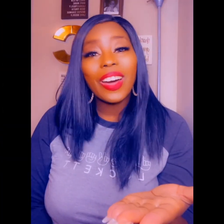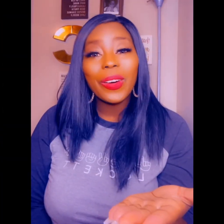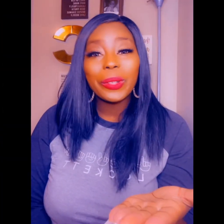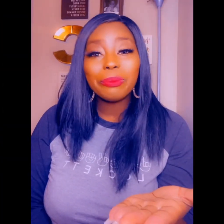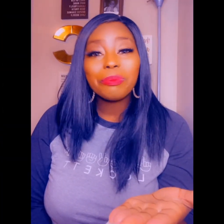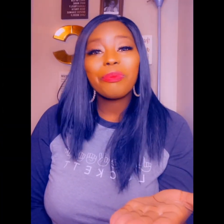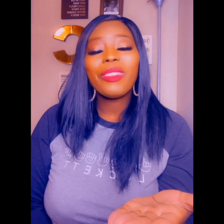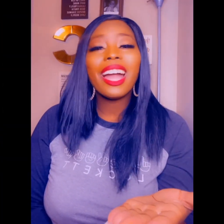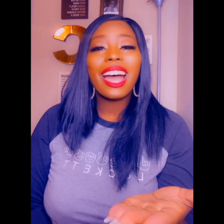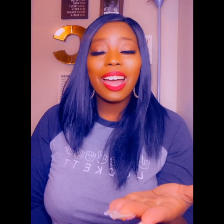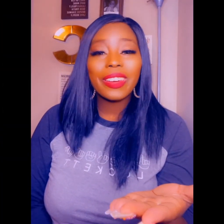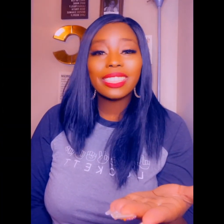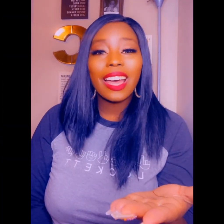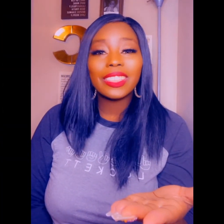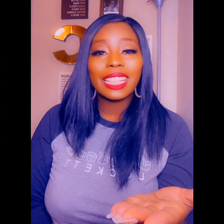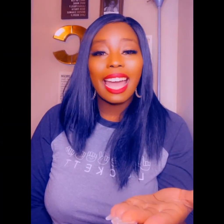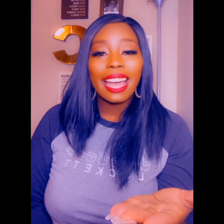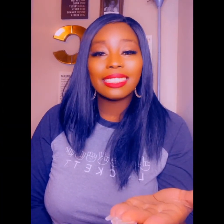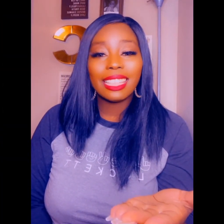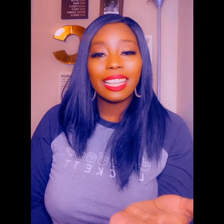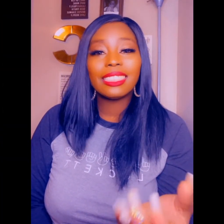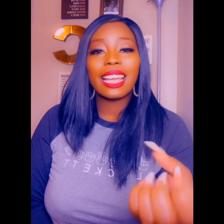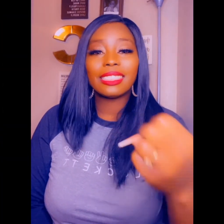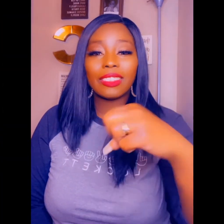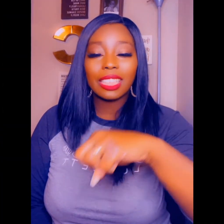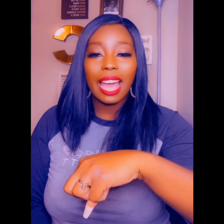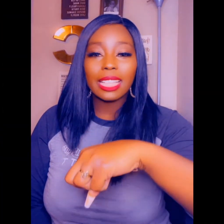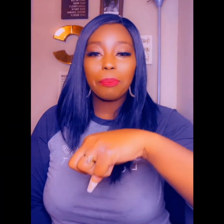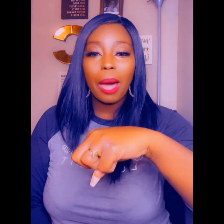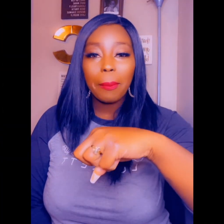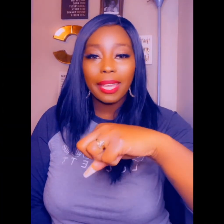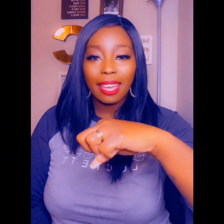so I already taught you guys this. I taught you guys pumpkin